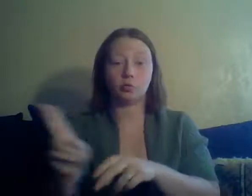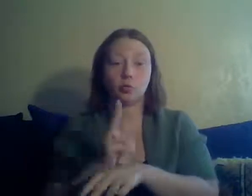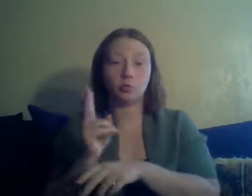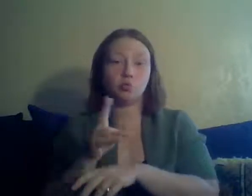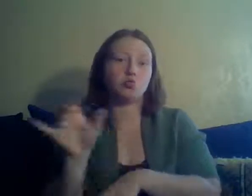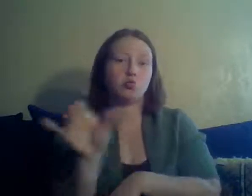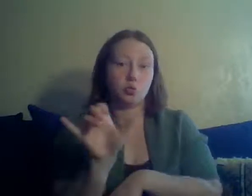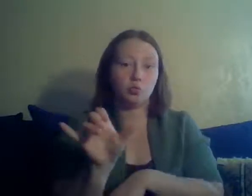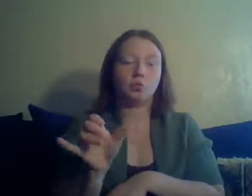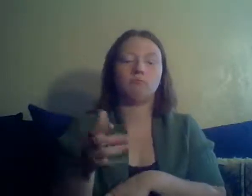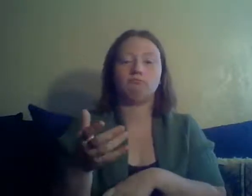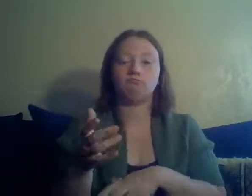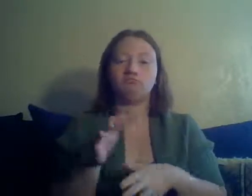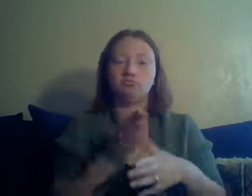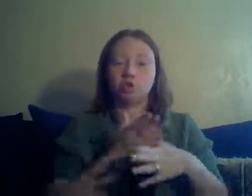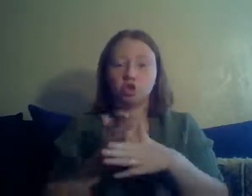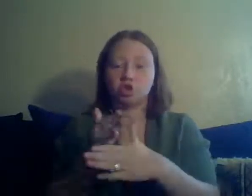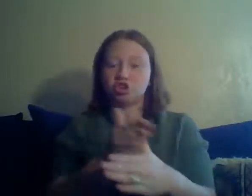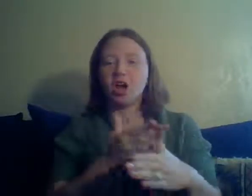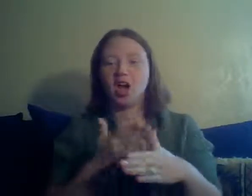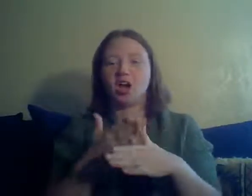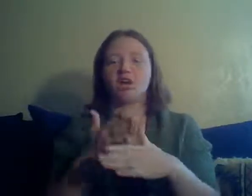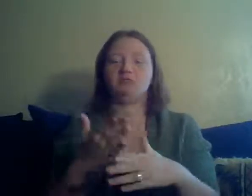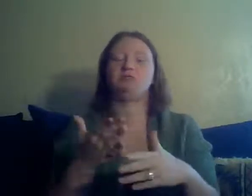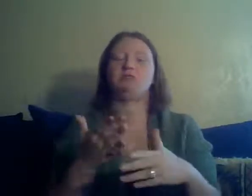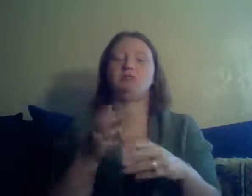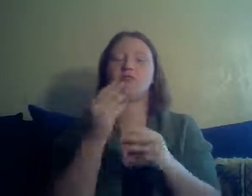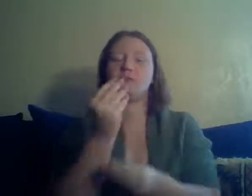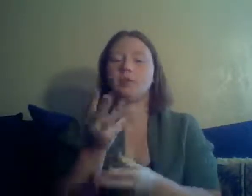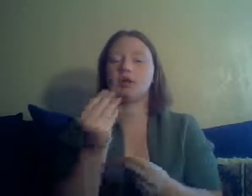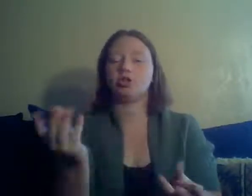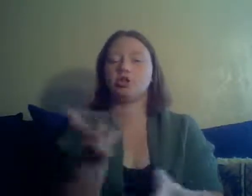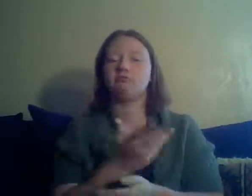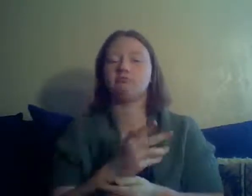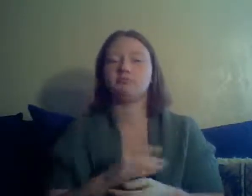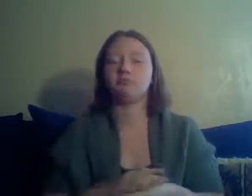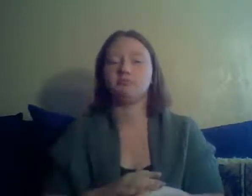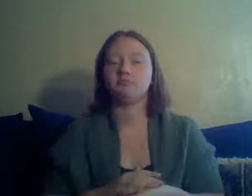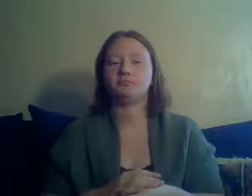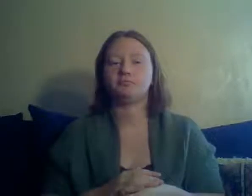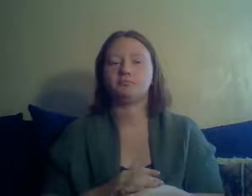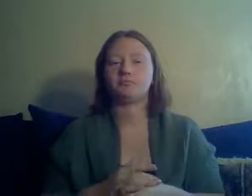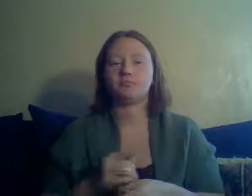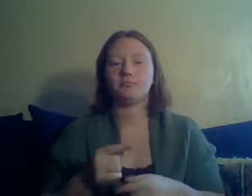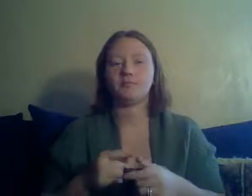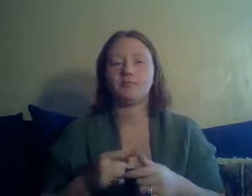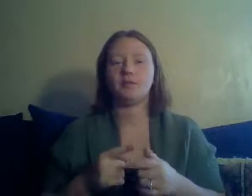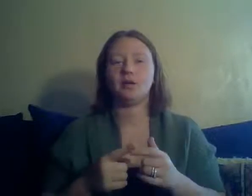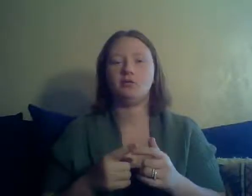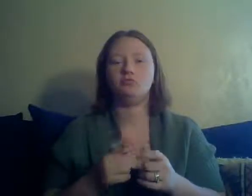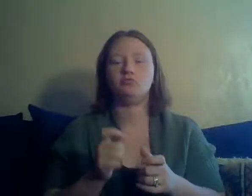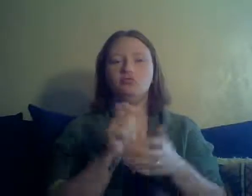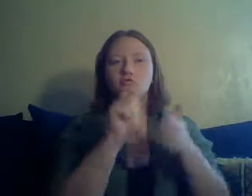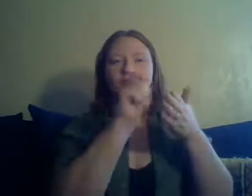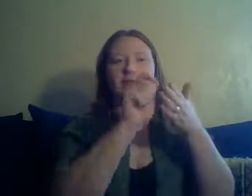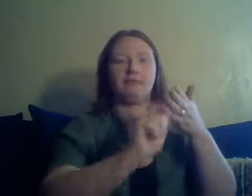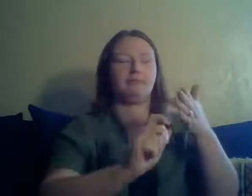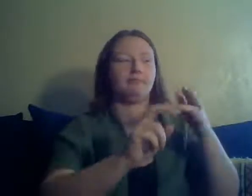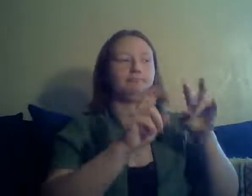So students come in, they write the name of the article, main idea, whatnot, on the board, and then everyone browses around